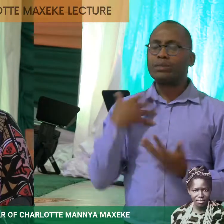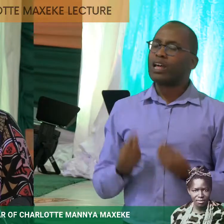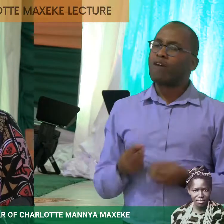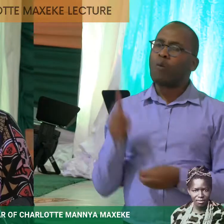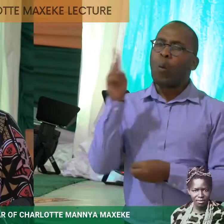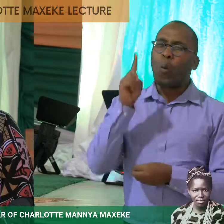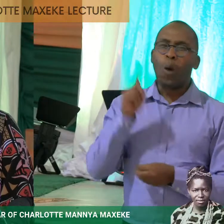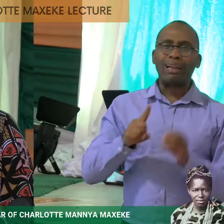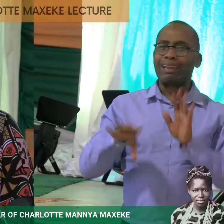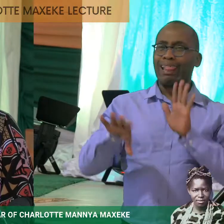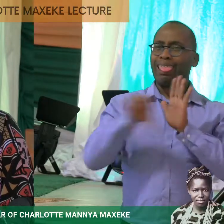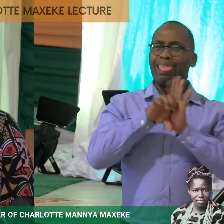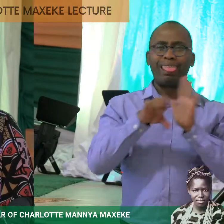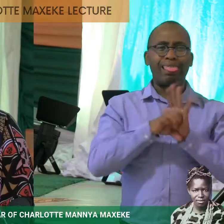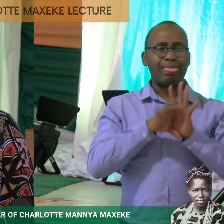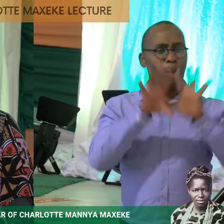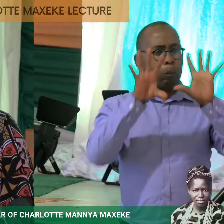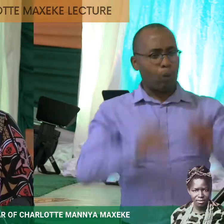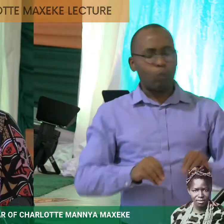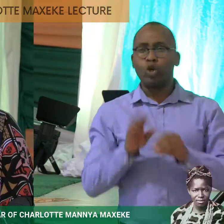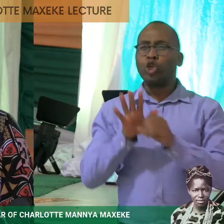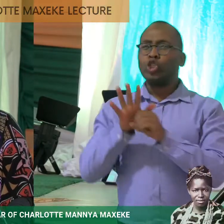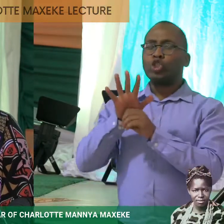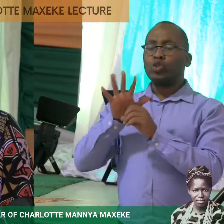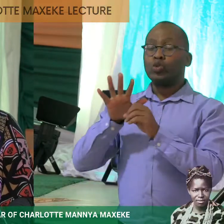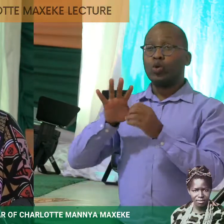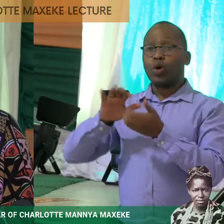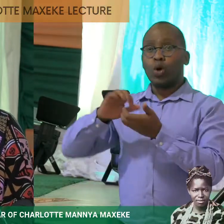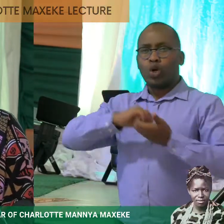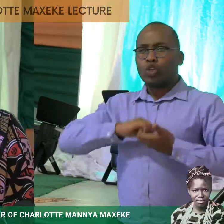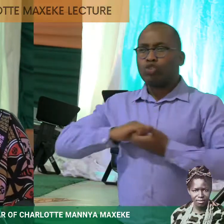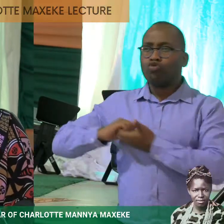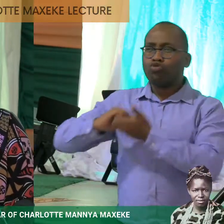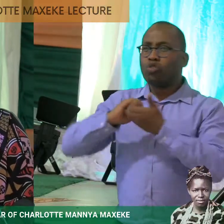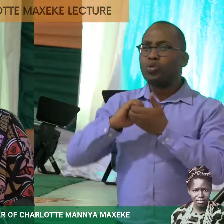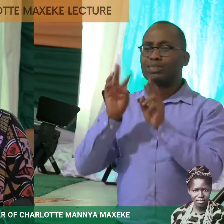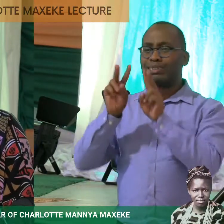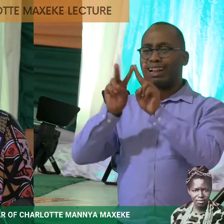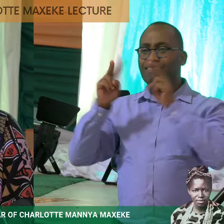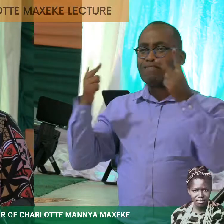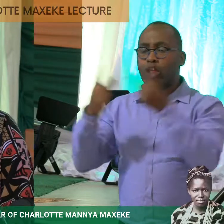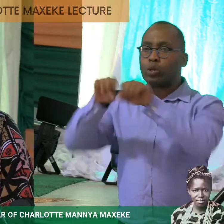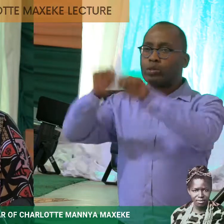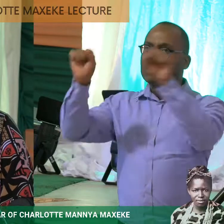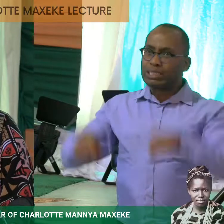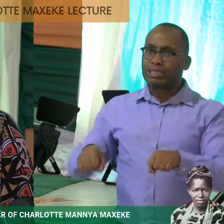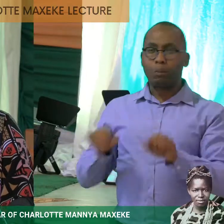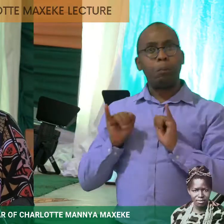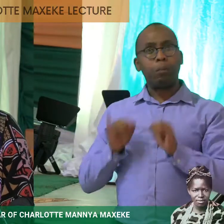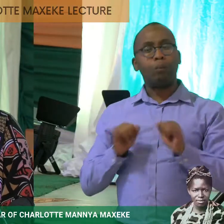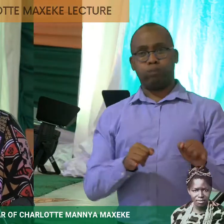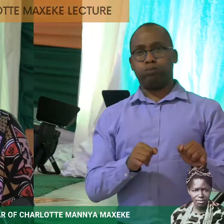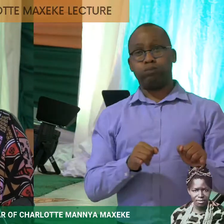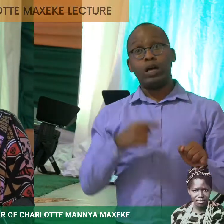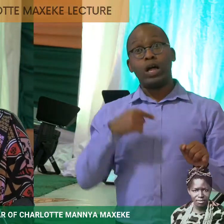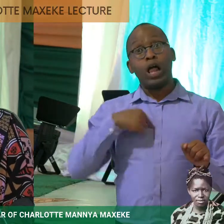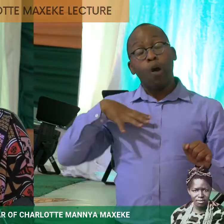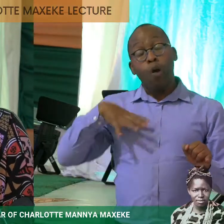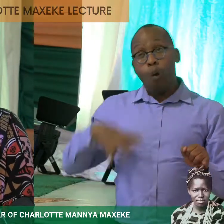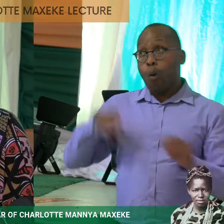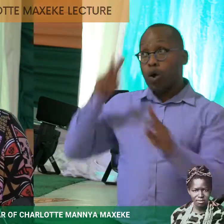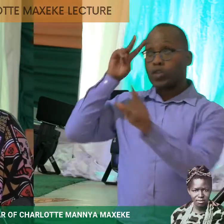so many social ills that threaten to stymie our goal of a united,